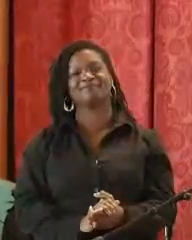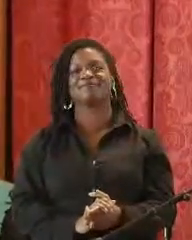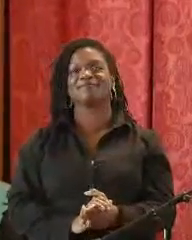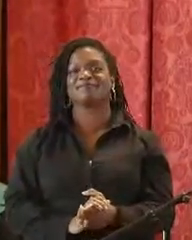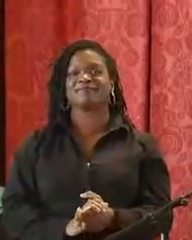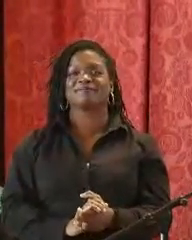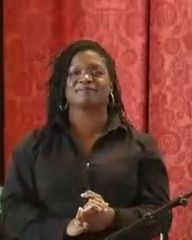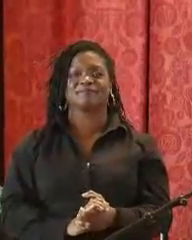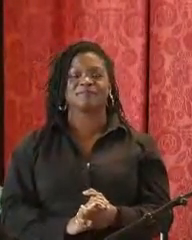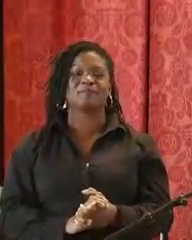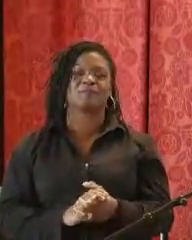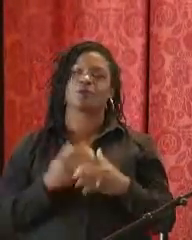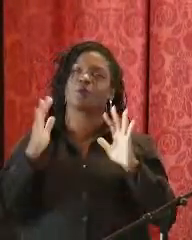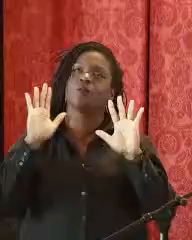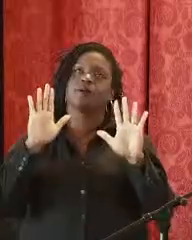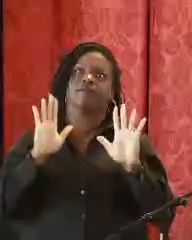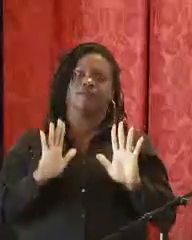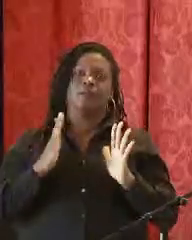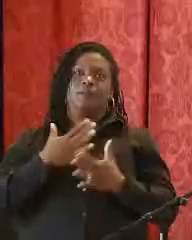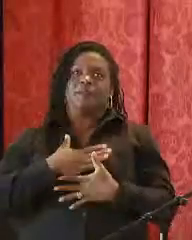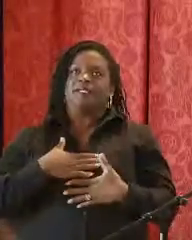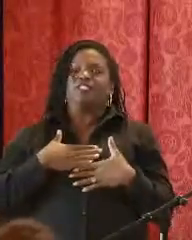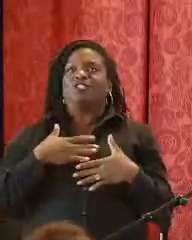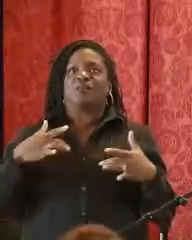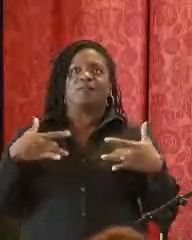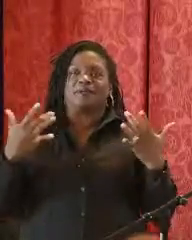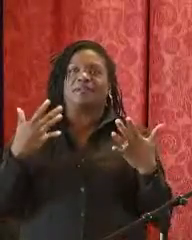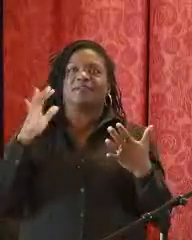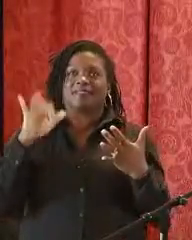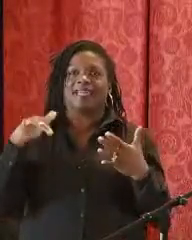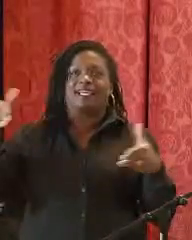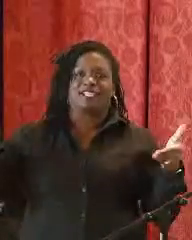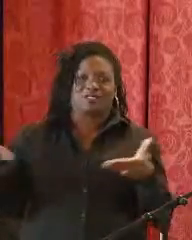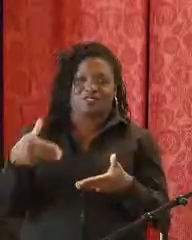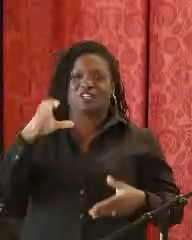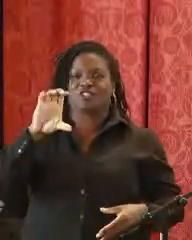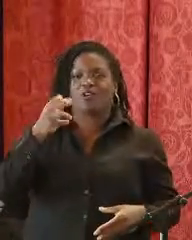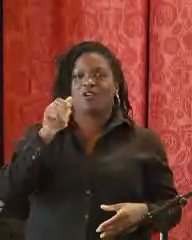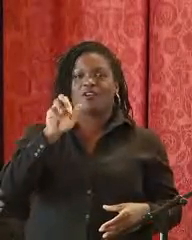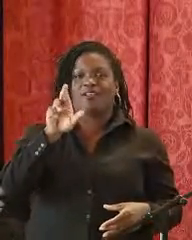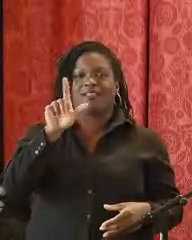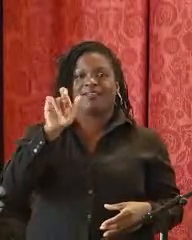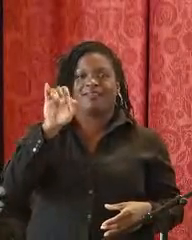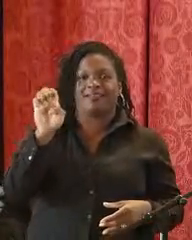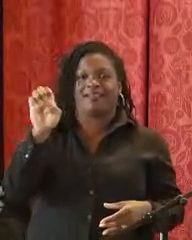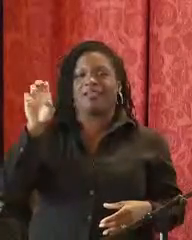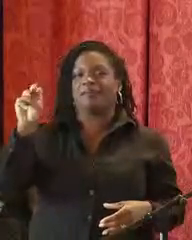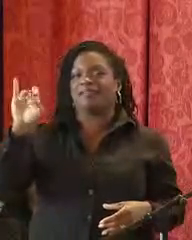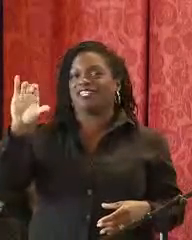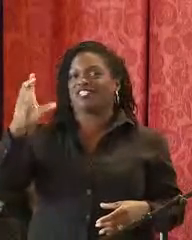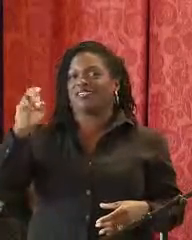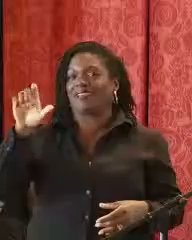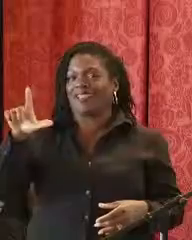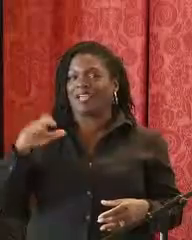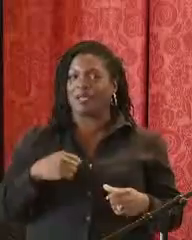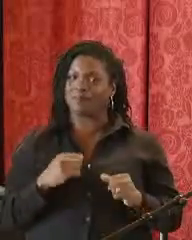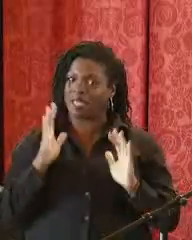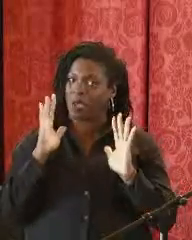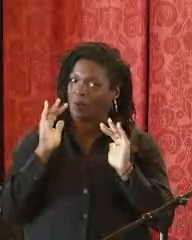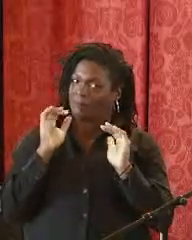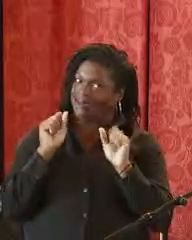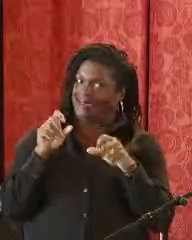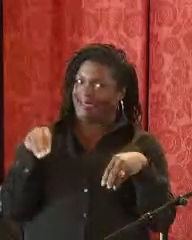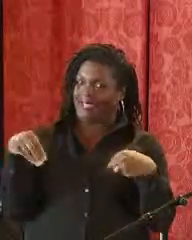It is with great pleasure that I introduce Dr. Charlie Michel, the Educator of the Year, and I hope I can do justice to